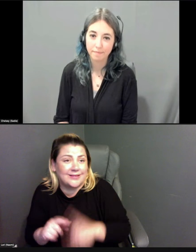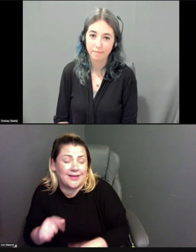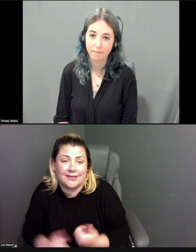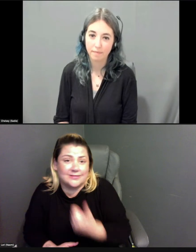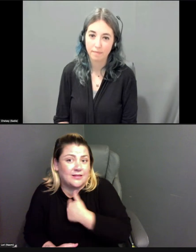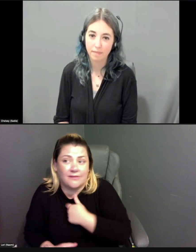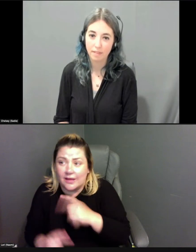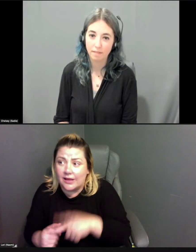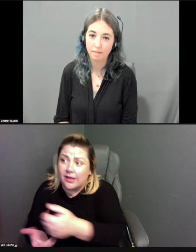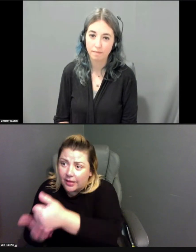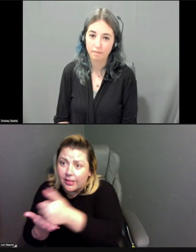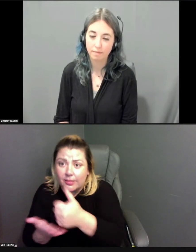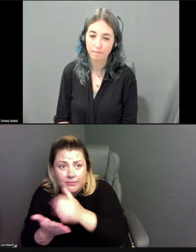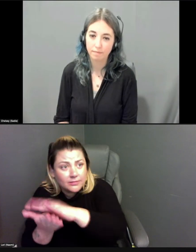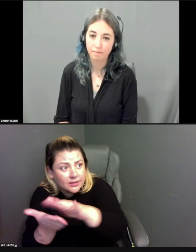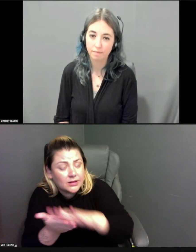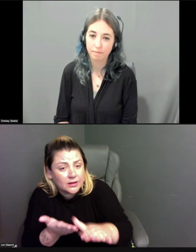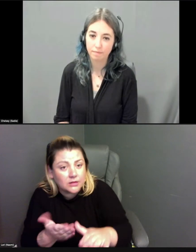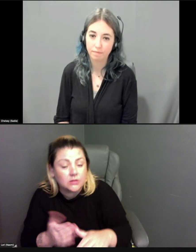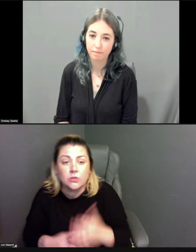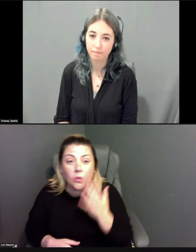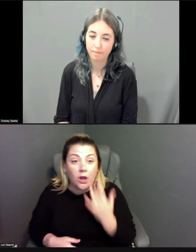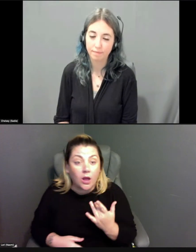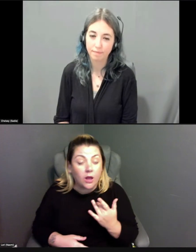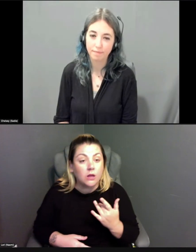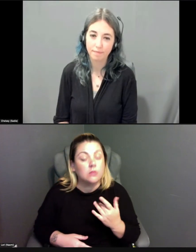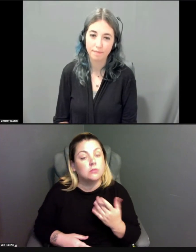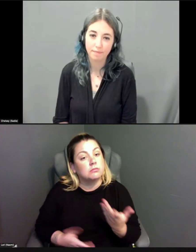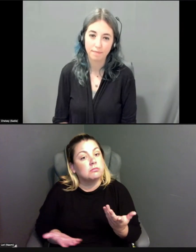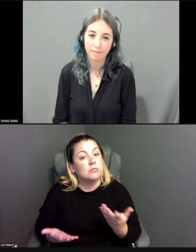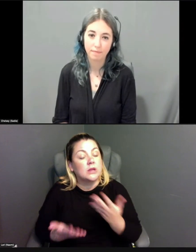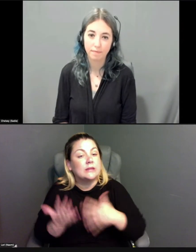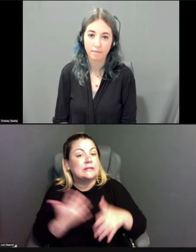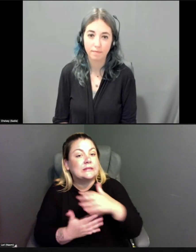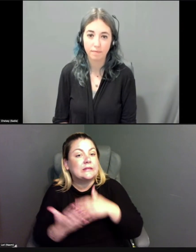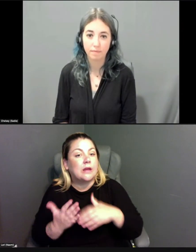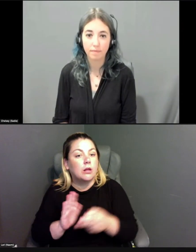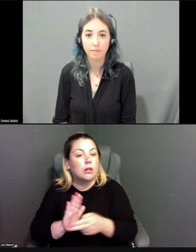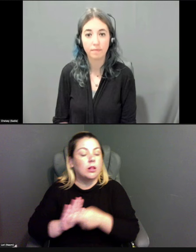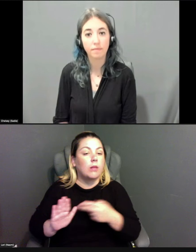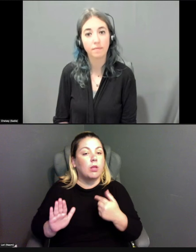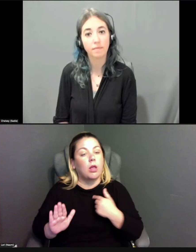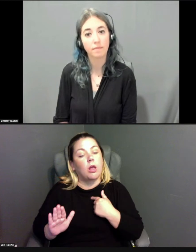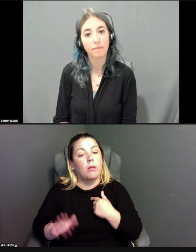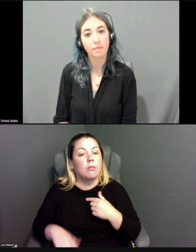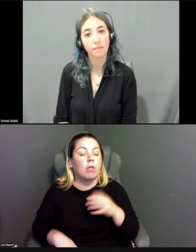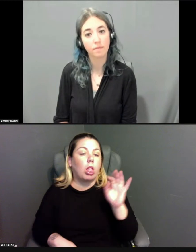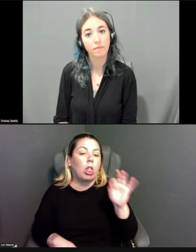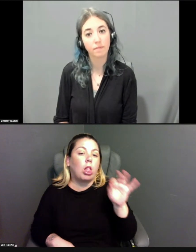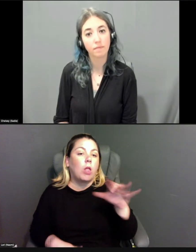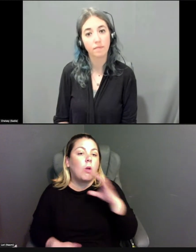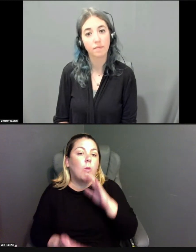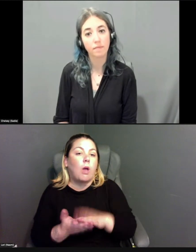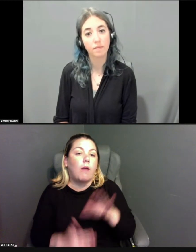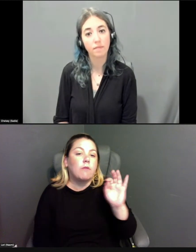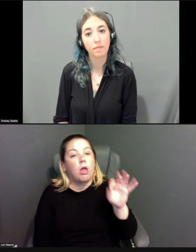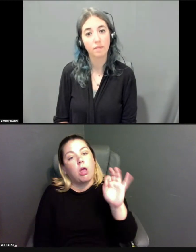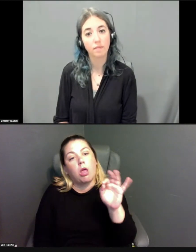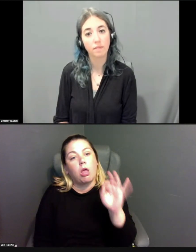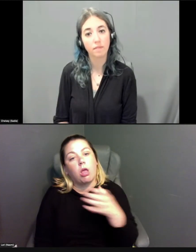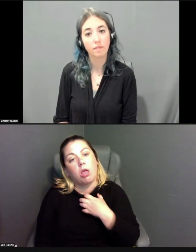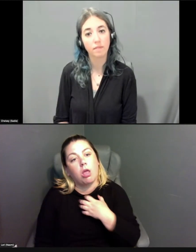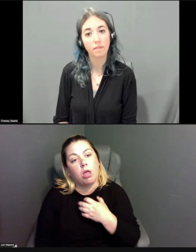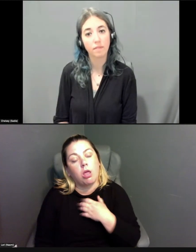myself. Are like societal tropes like being a nagging wife or like something like that. And so it's